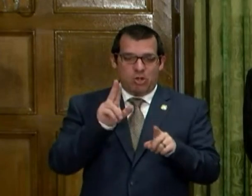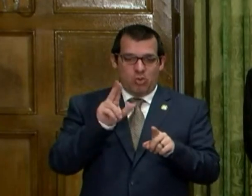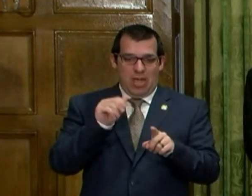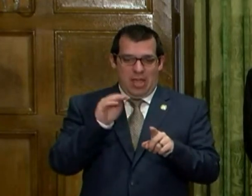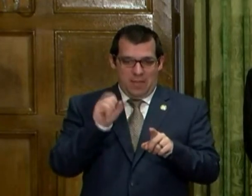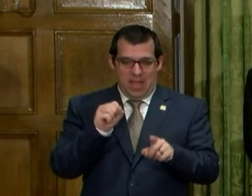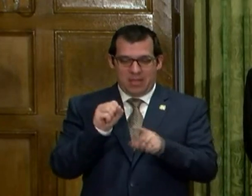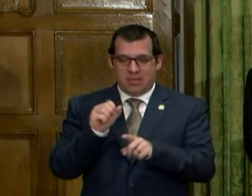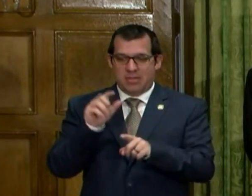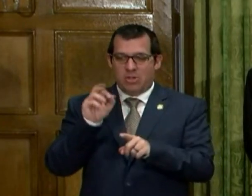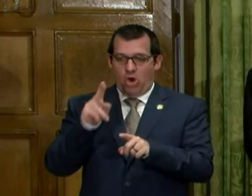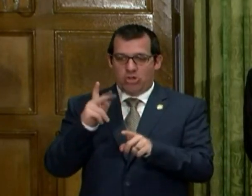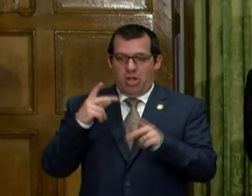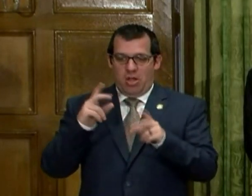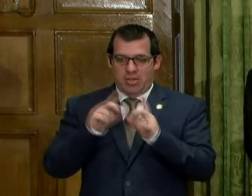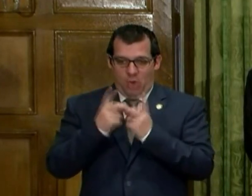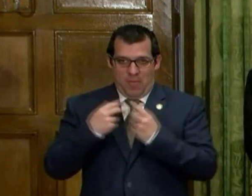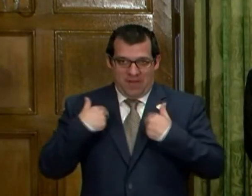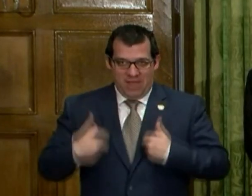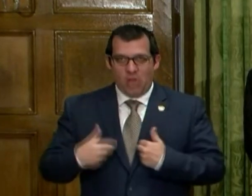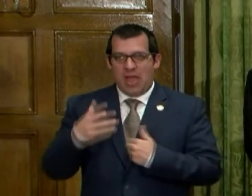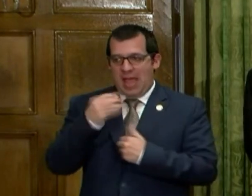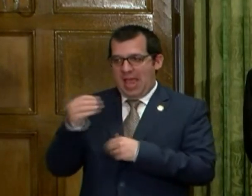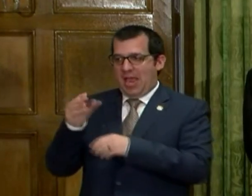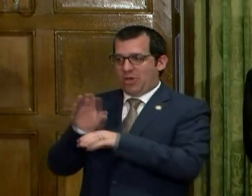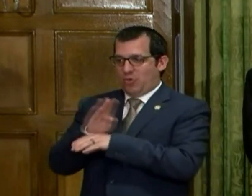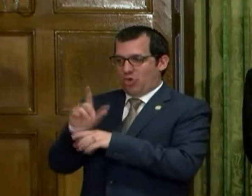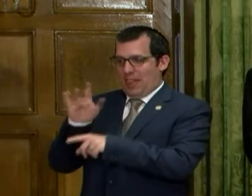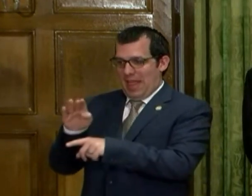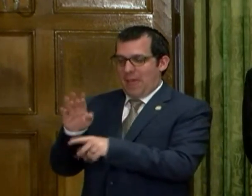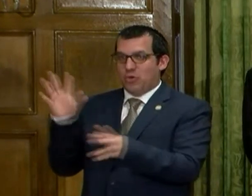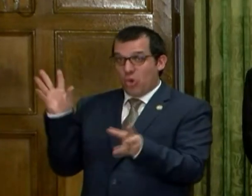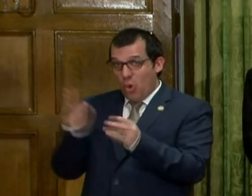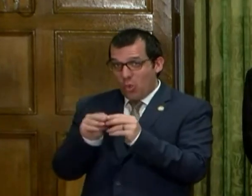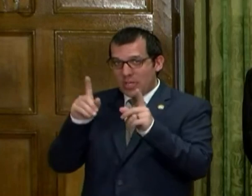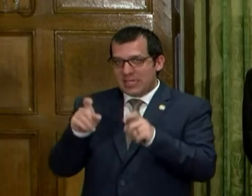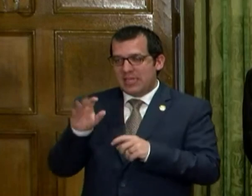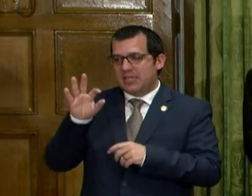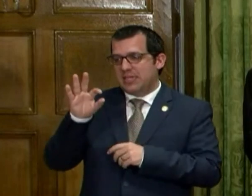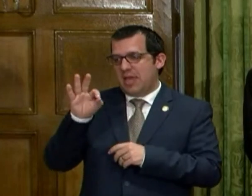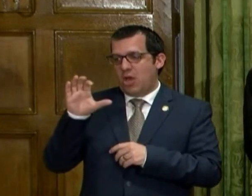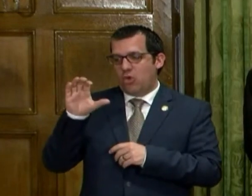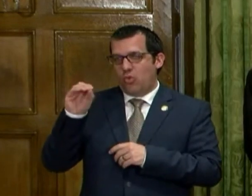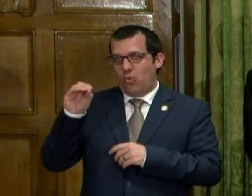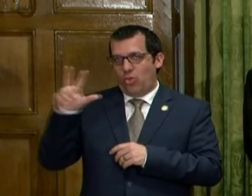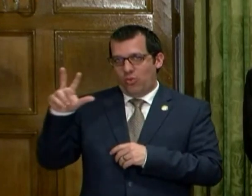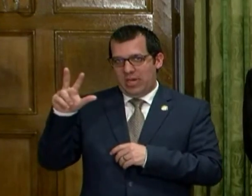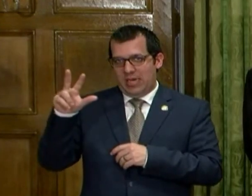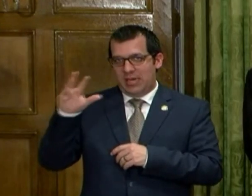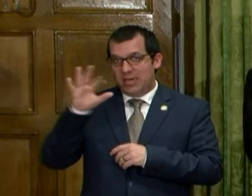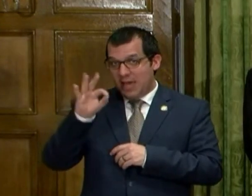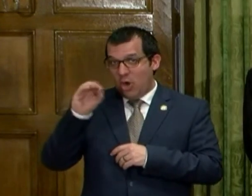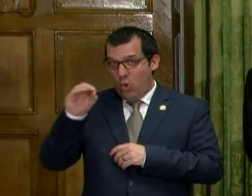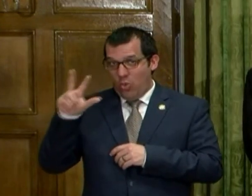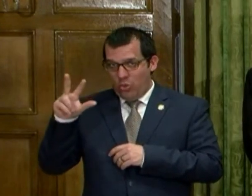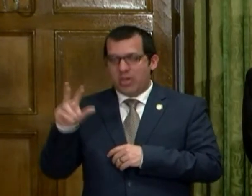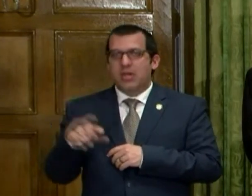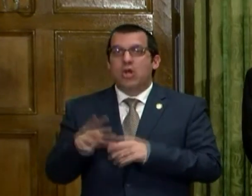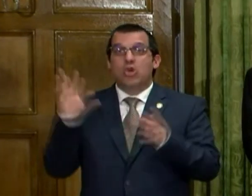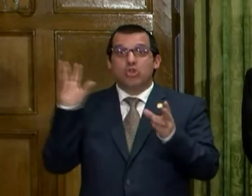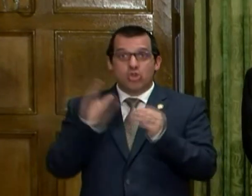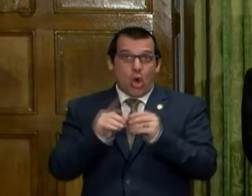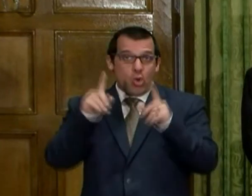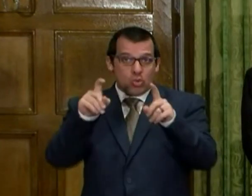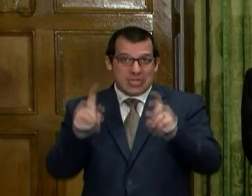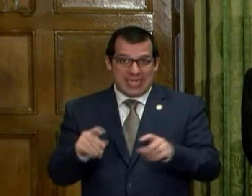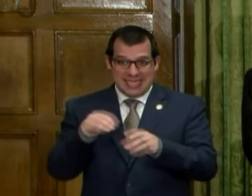UAMS, Arkansas Department of Health, and commercial, yesterday was 903, and our total testing in the